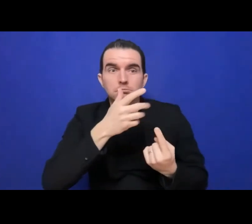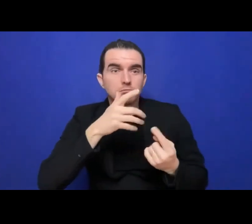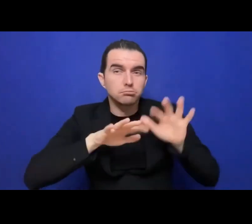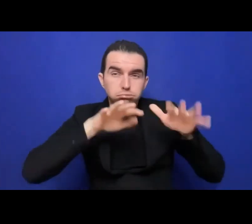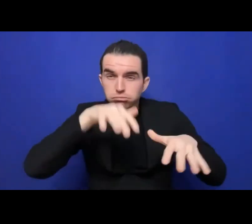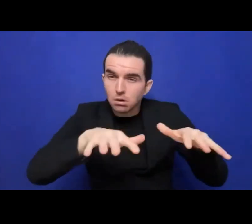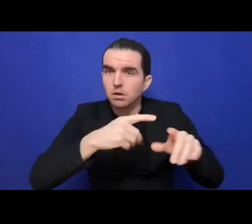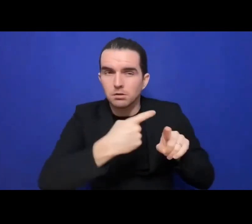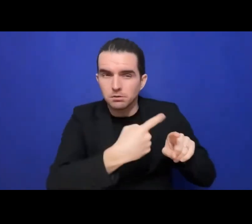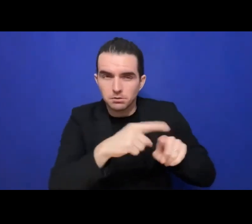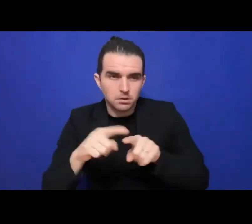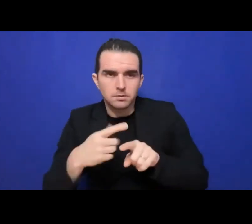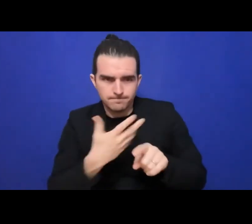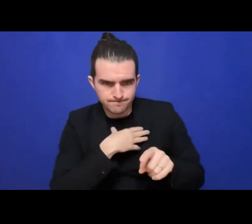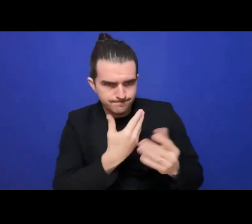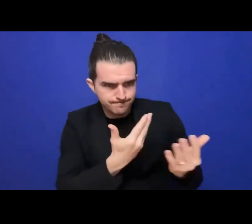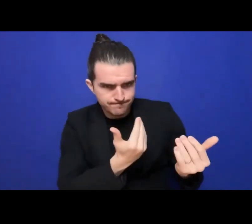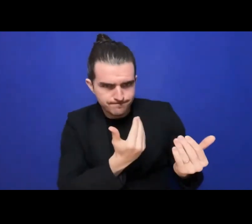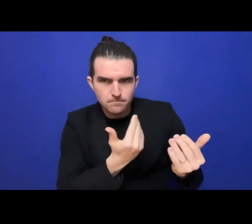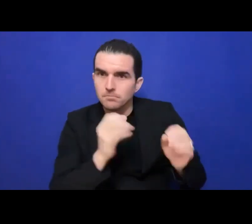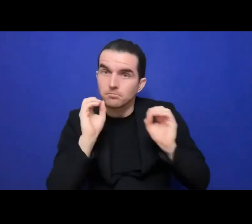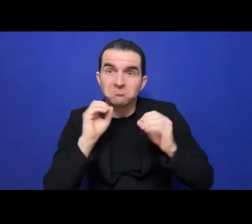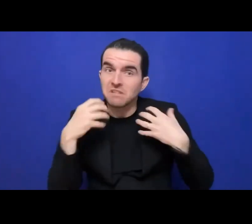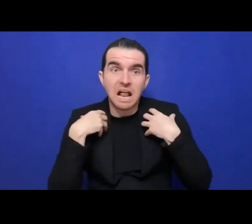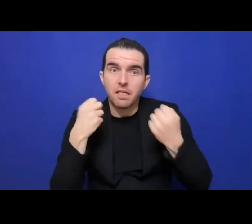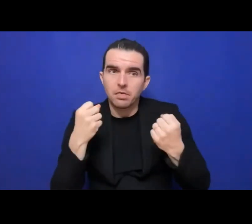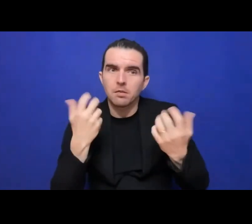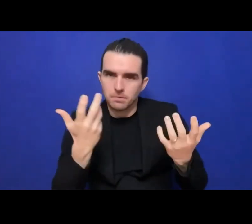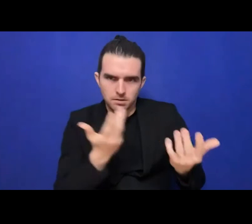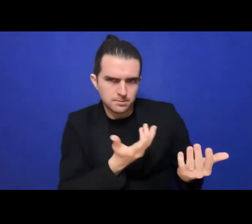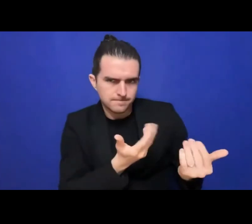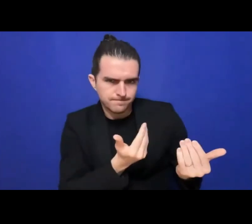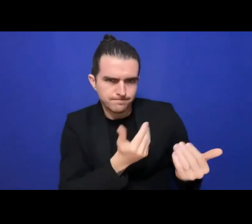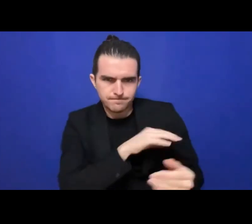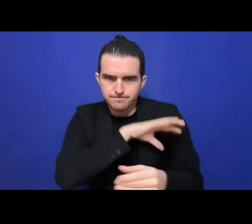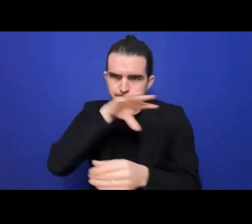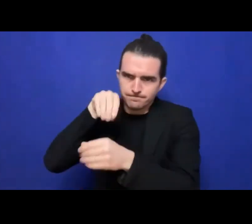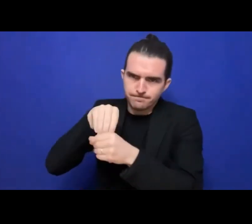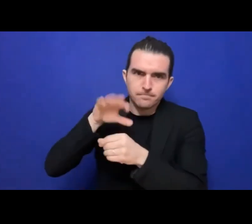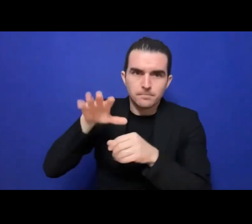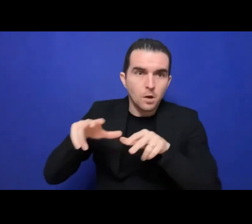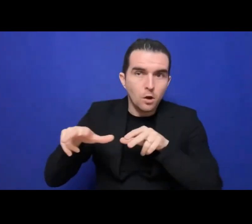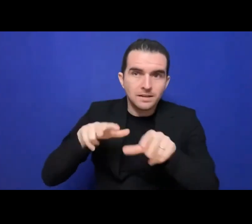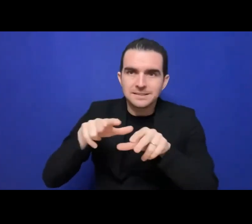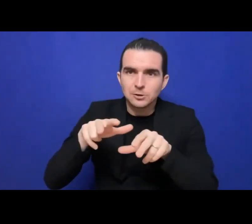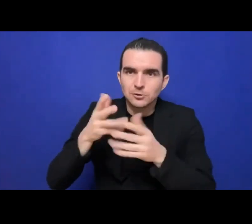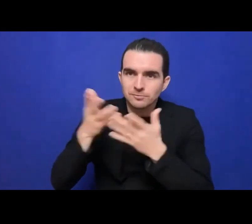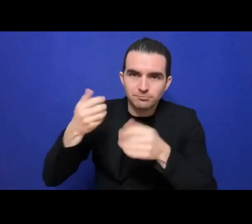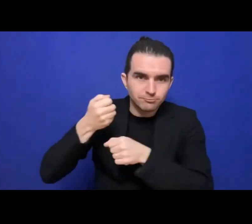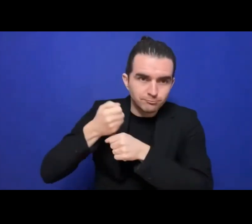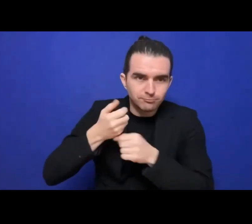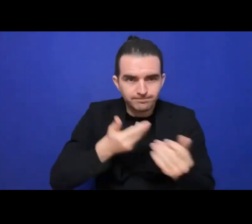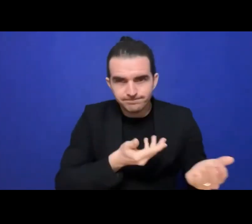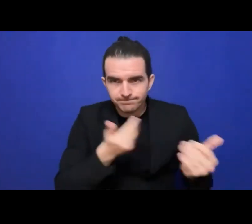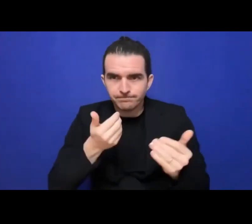provide for people, like food and social support. This awareness must